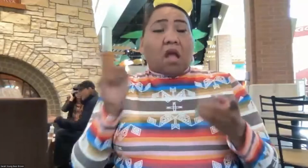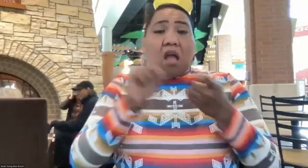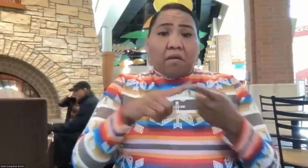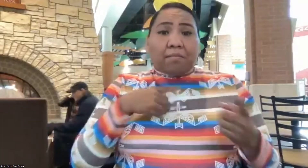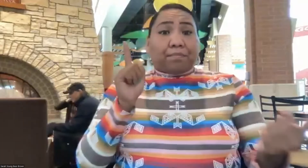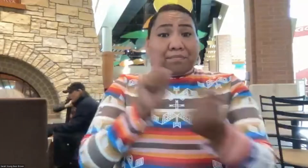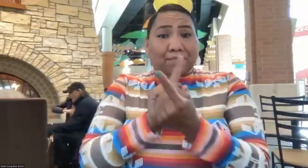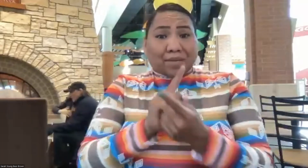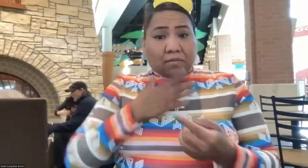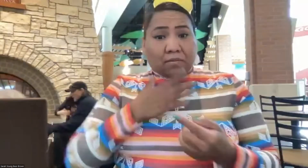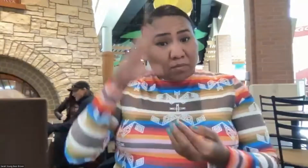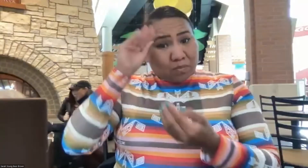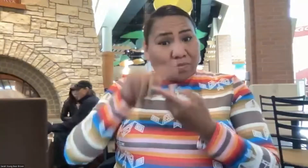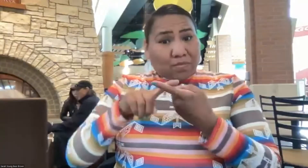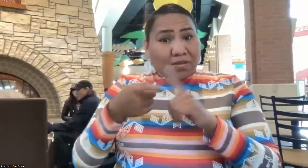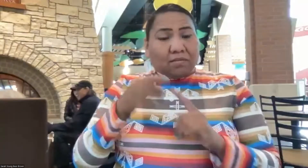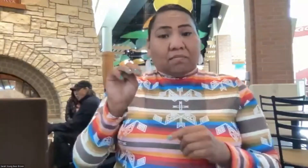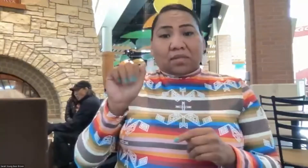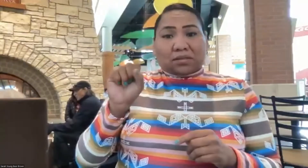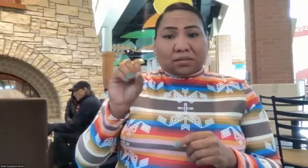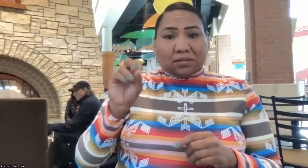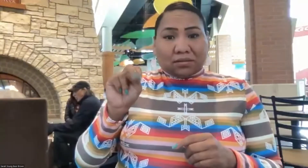people are getting pulled over for DUIs.